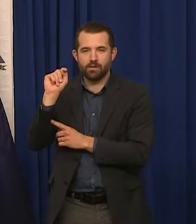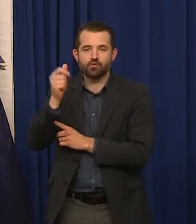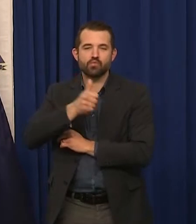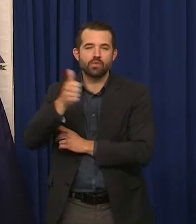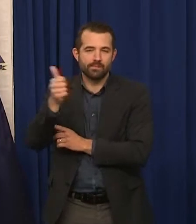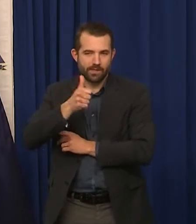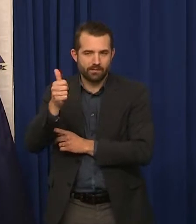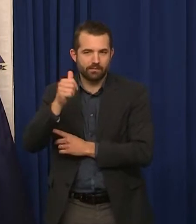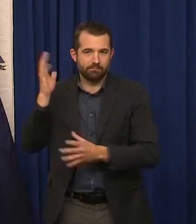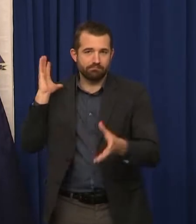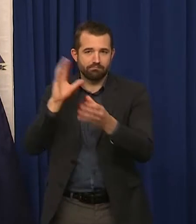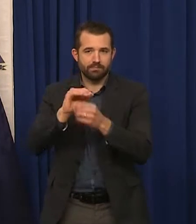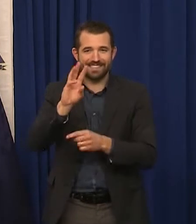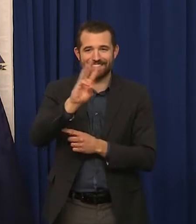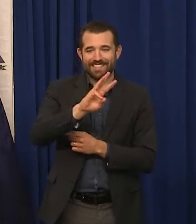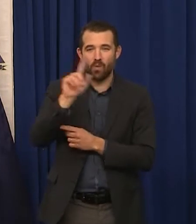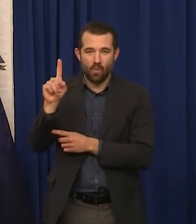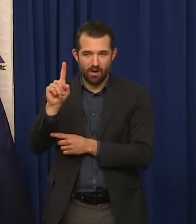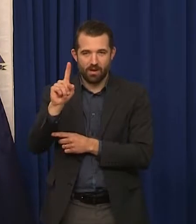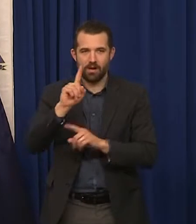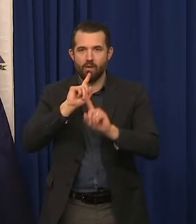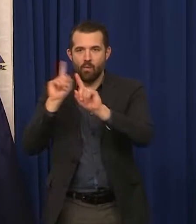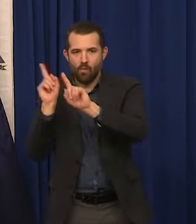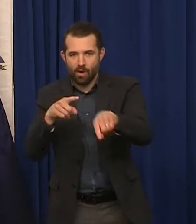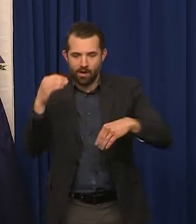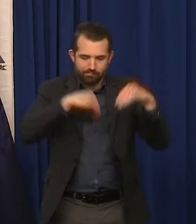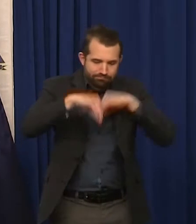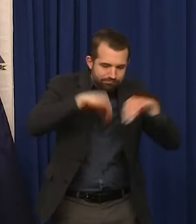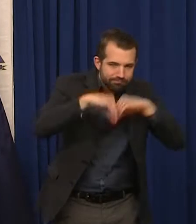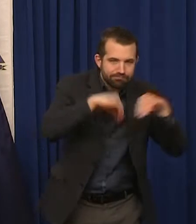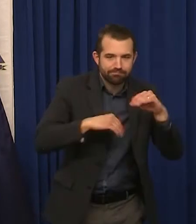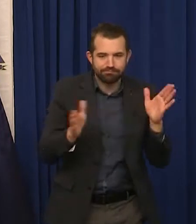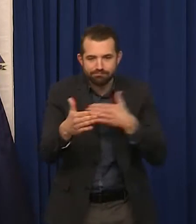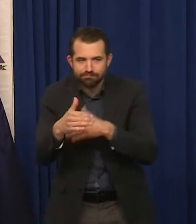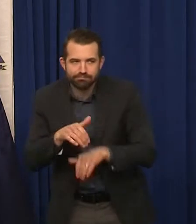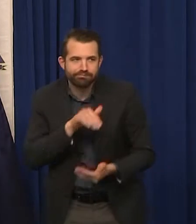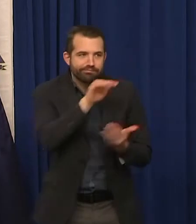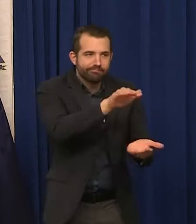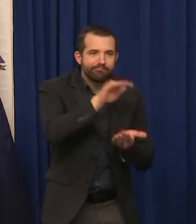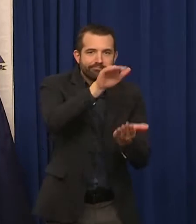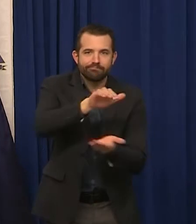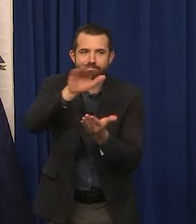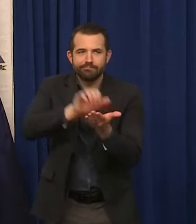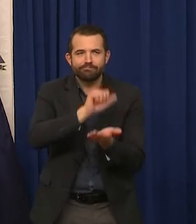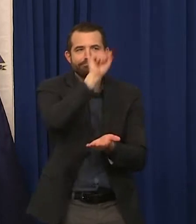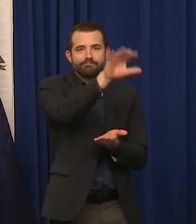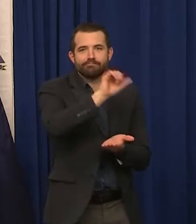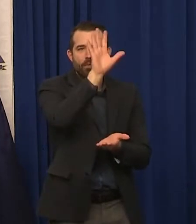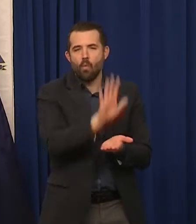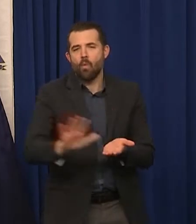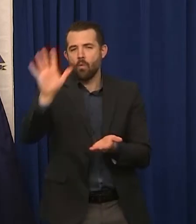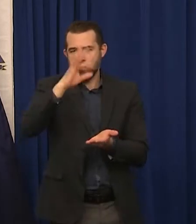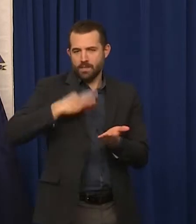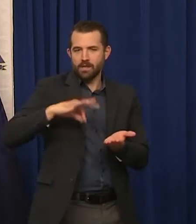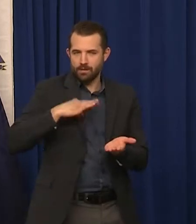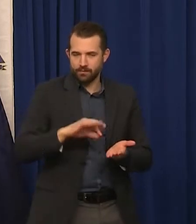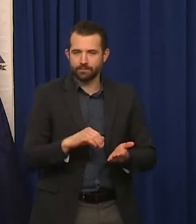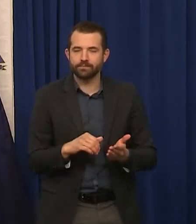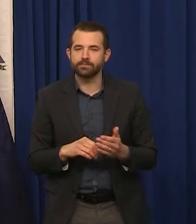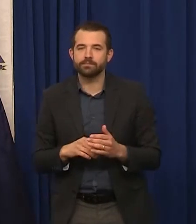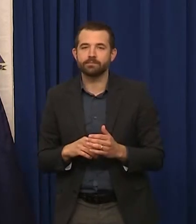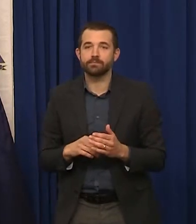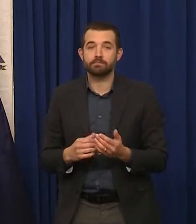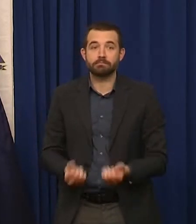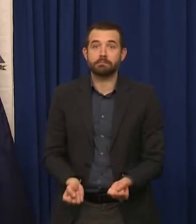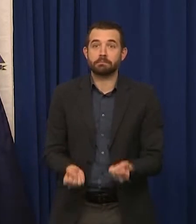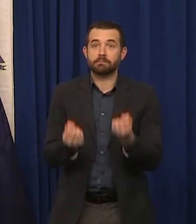61 orders of PPE to healthcare providers across the state. Given the continued number of outbreaks that